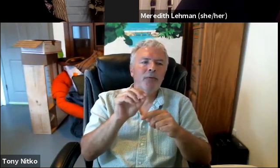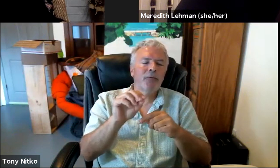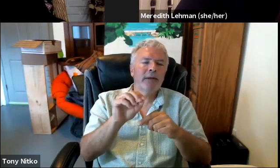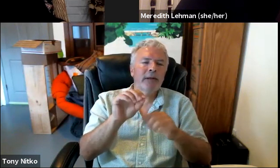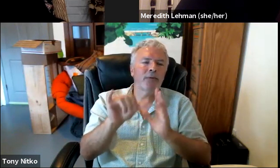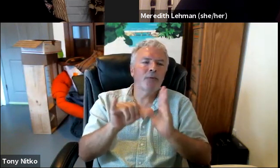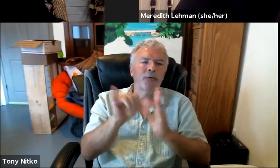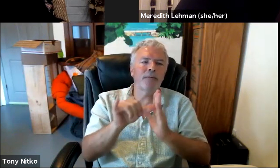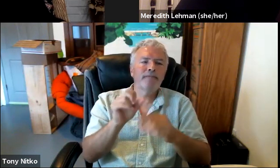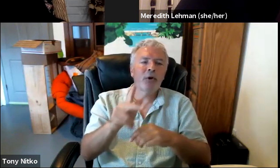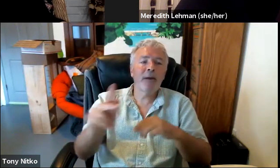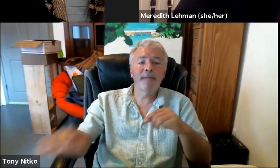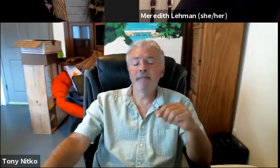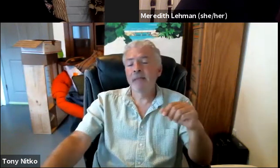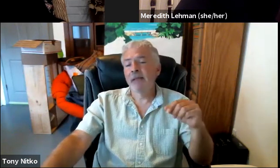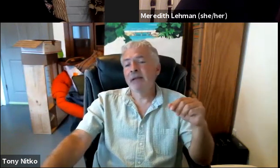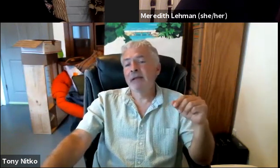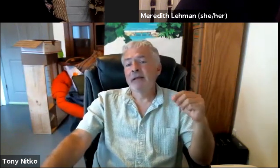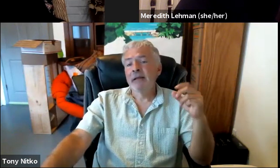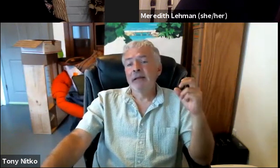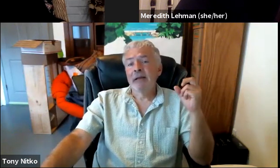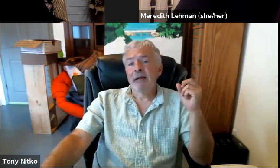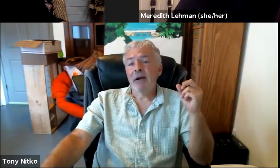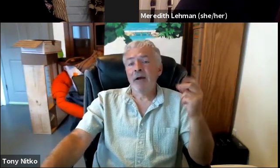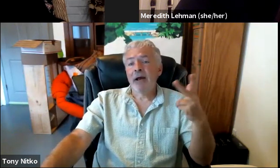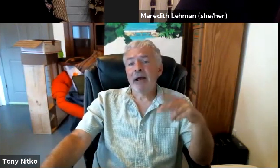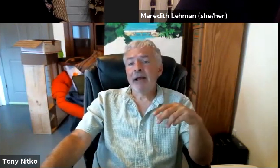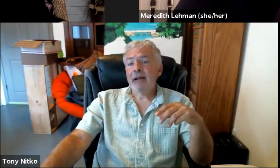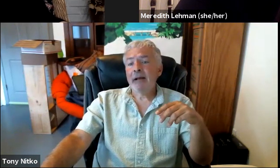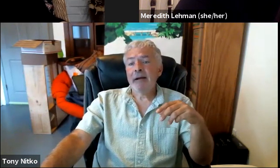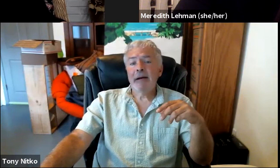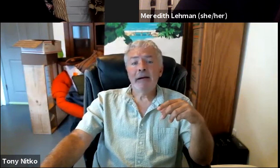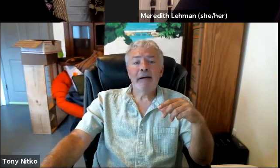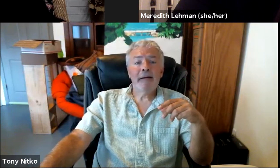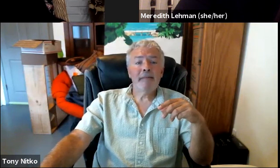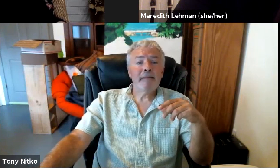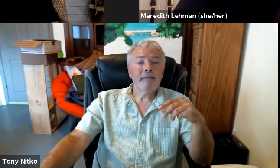will become available so that you can link to the recording via YouTube. All right.